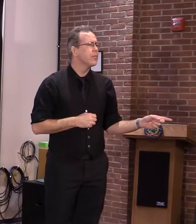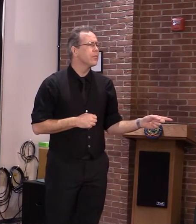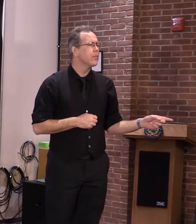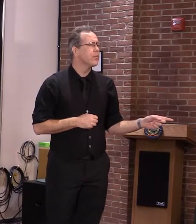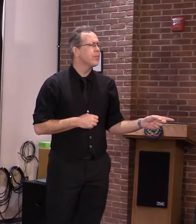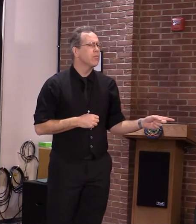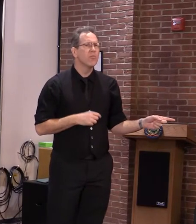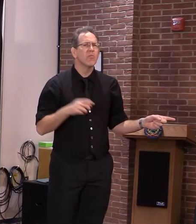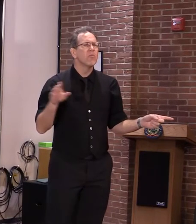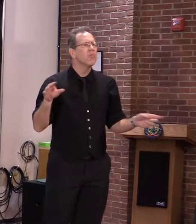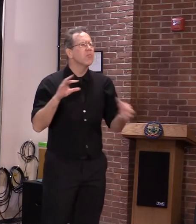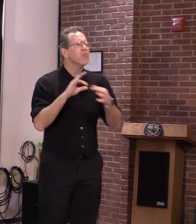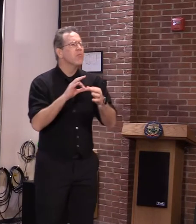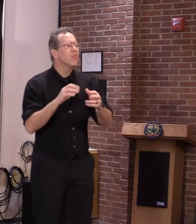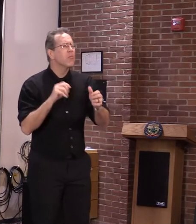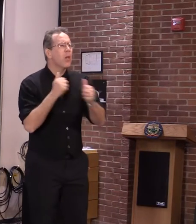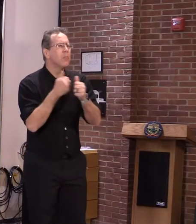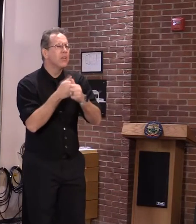fully vaccinated?